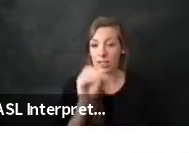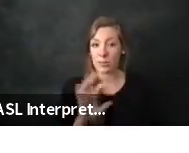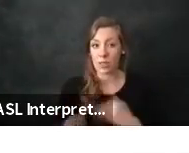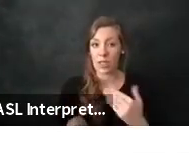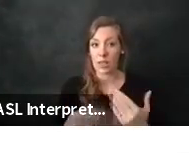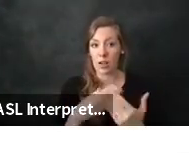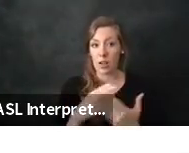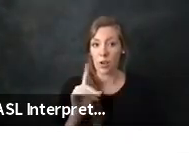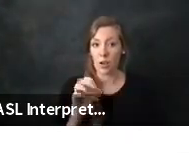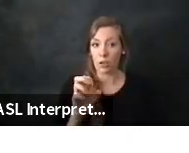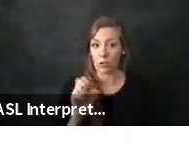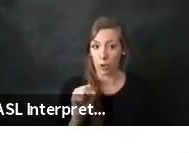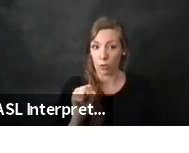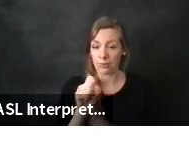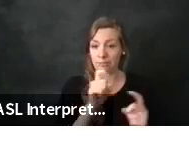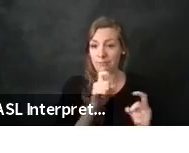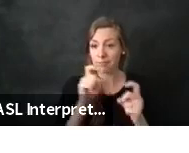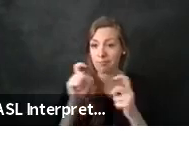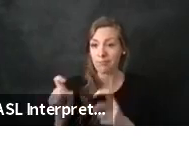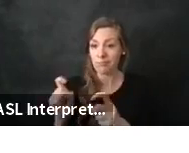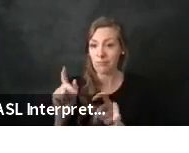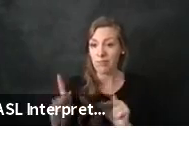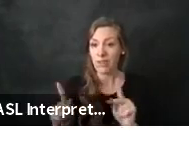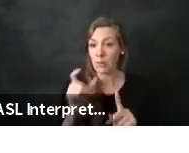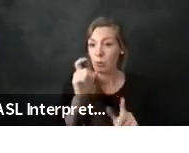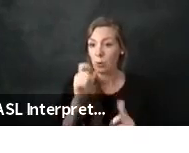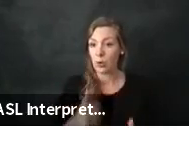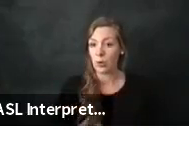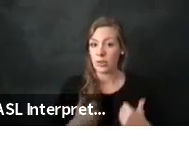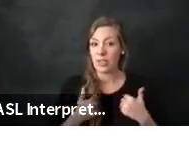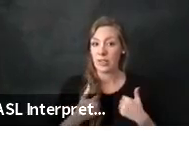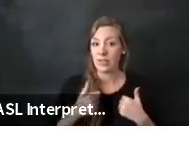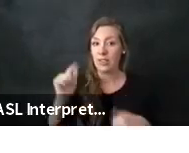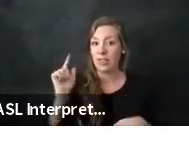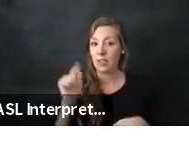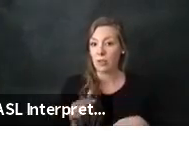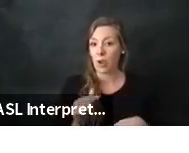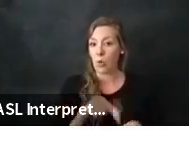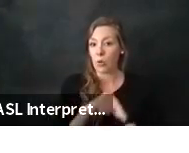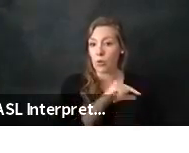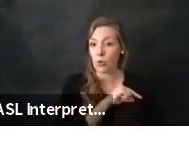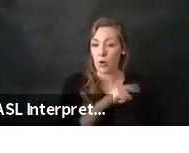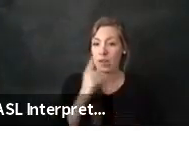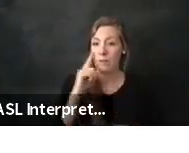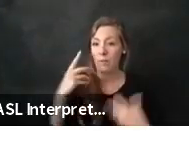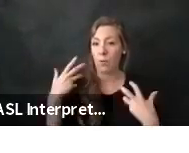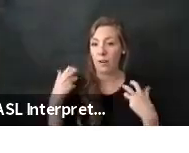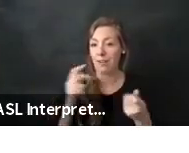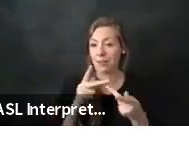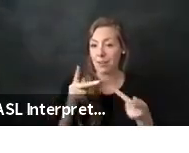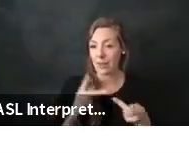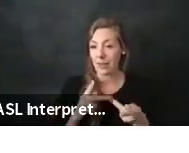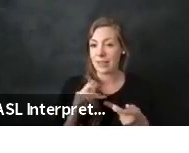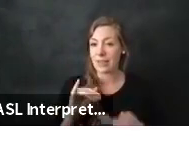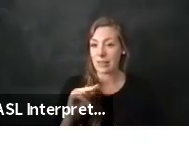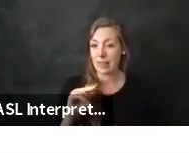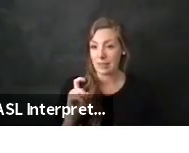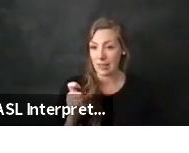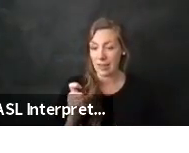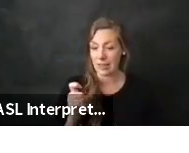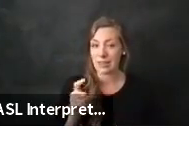have gone to those who live in the lowest quartile of the Healthy Places Index, with